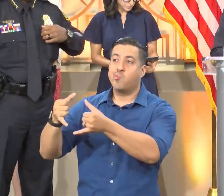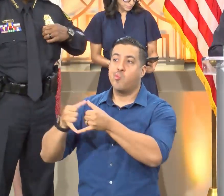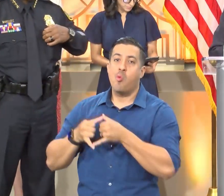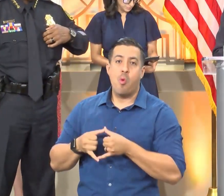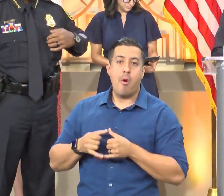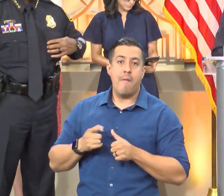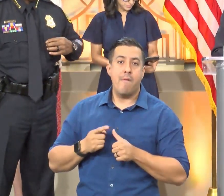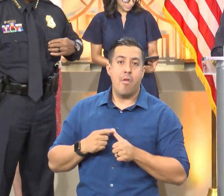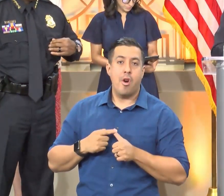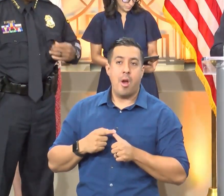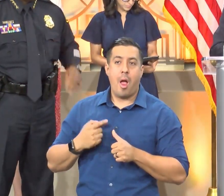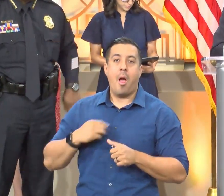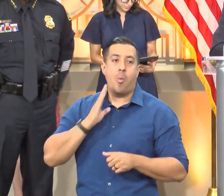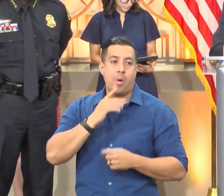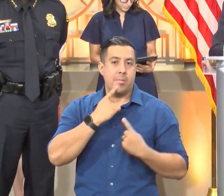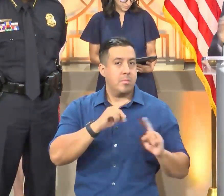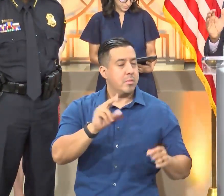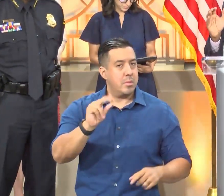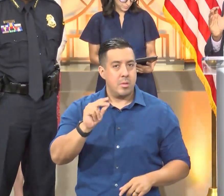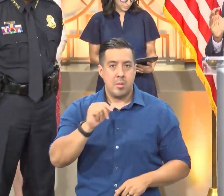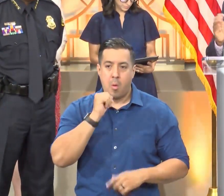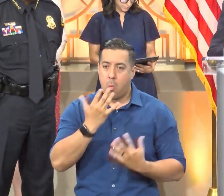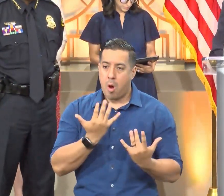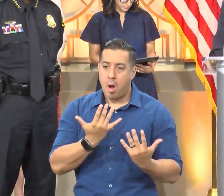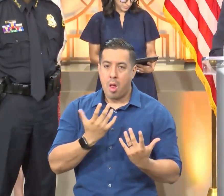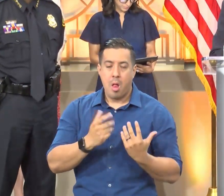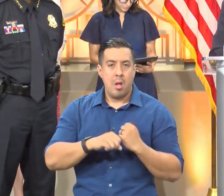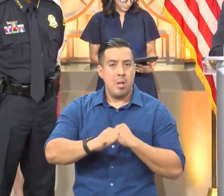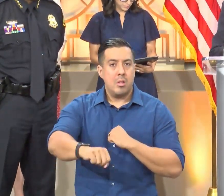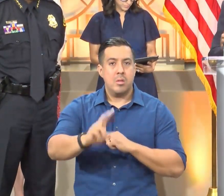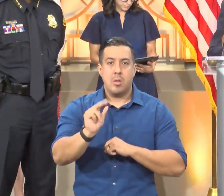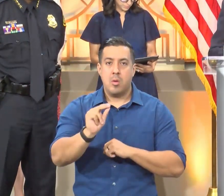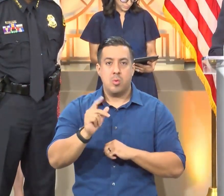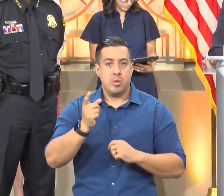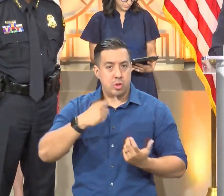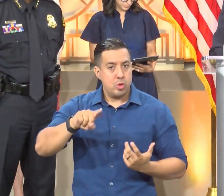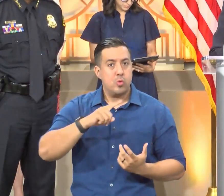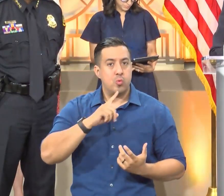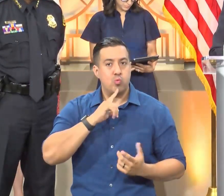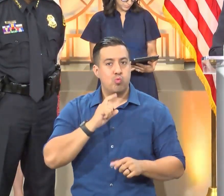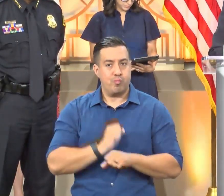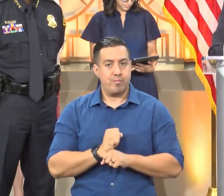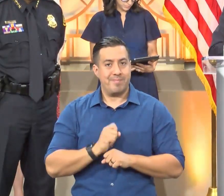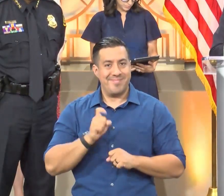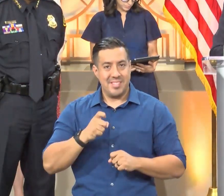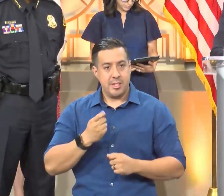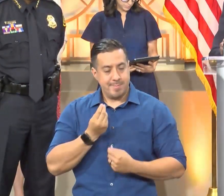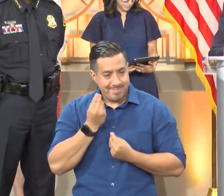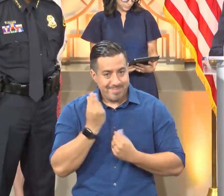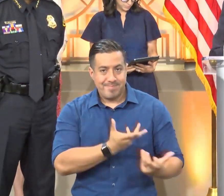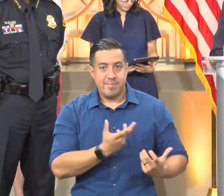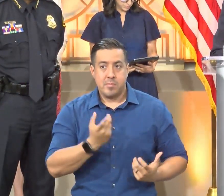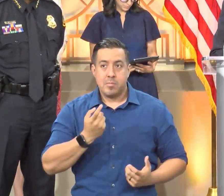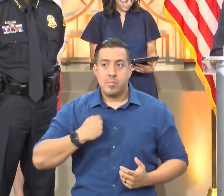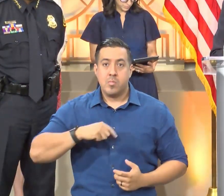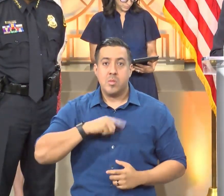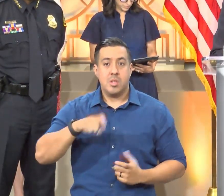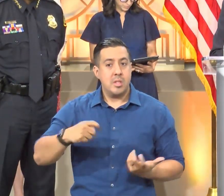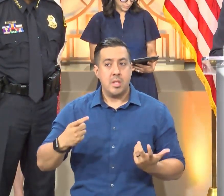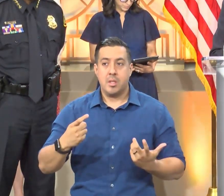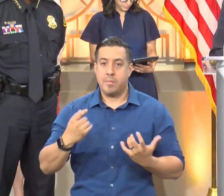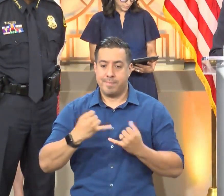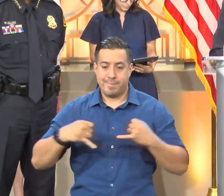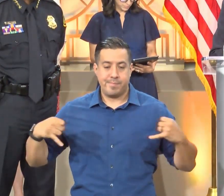Crime Stoppers. This is where all of us should draw the line. This is where all of us should draw the